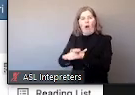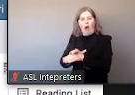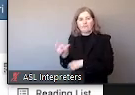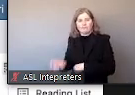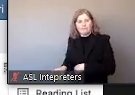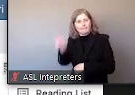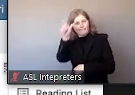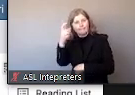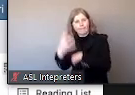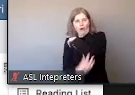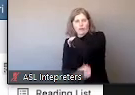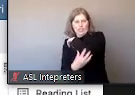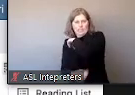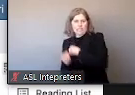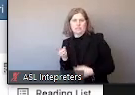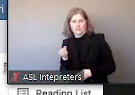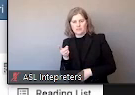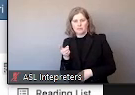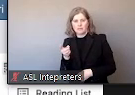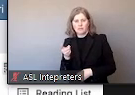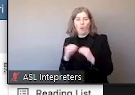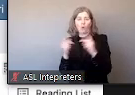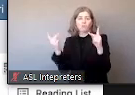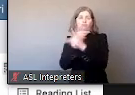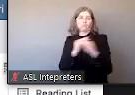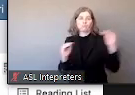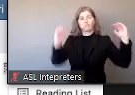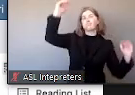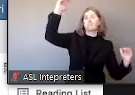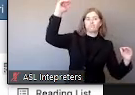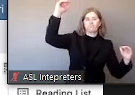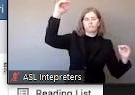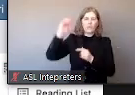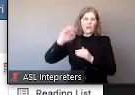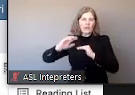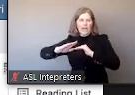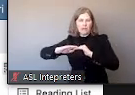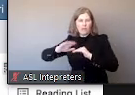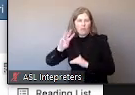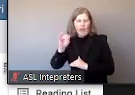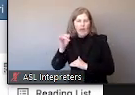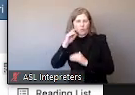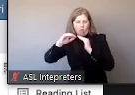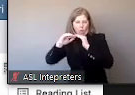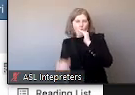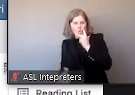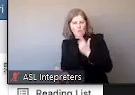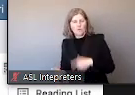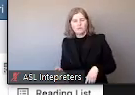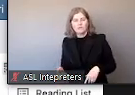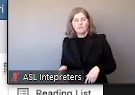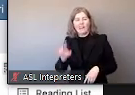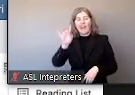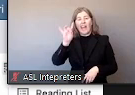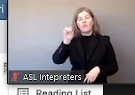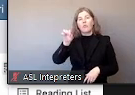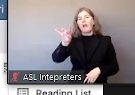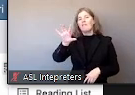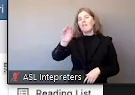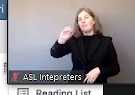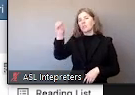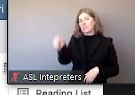in poverty, which is, basically minimum wage or lower. And so